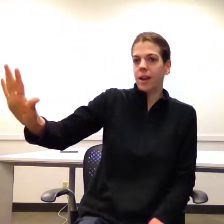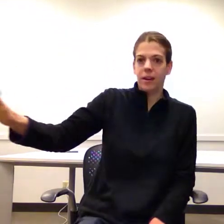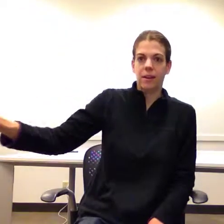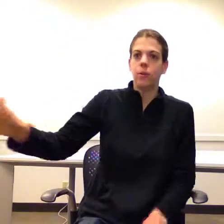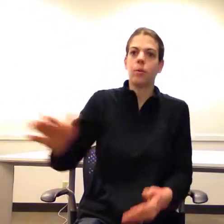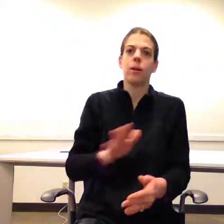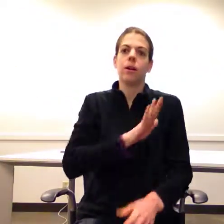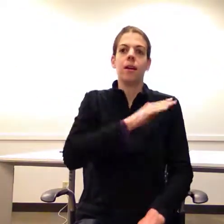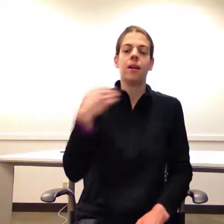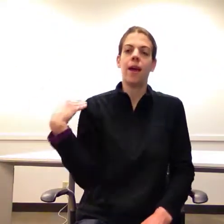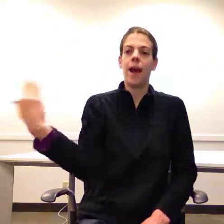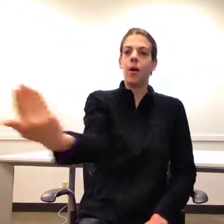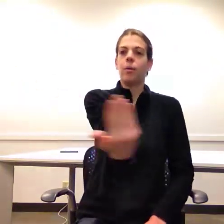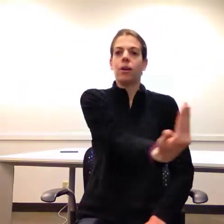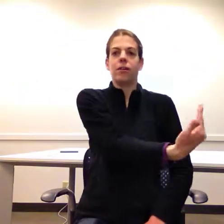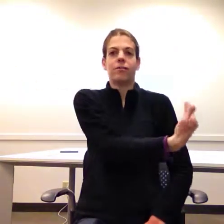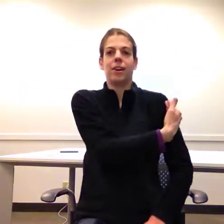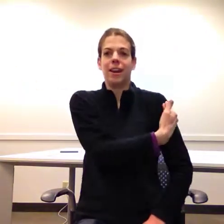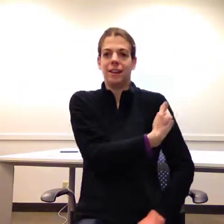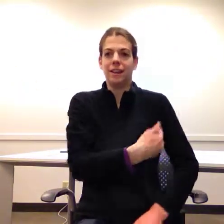friend, or our friend.